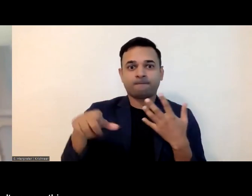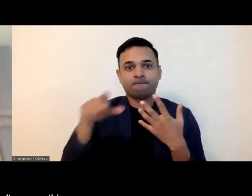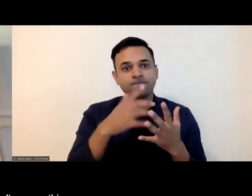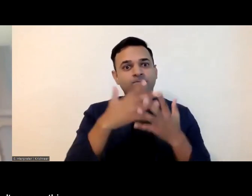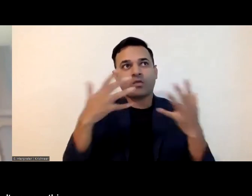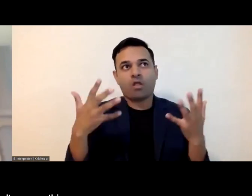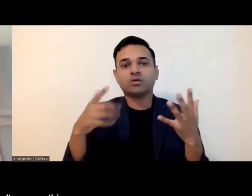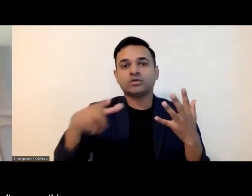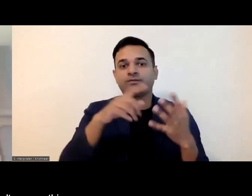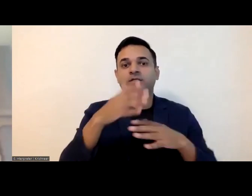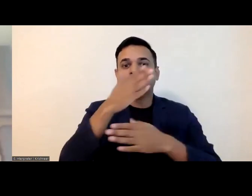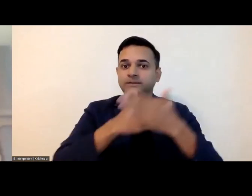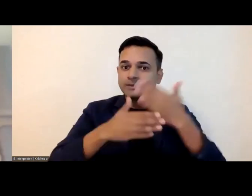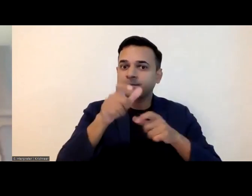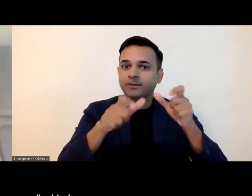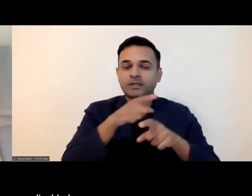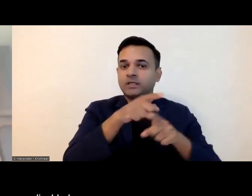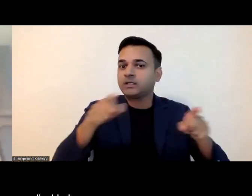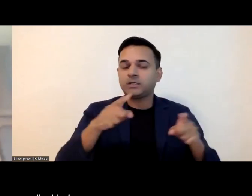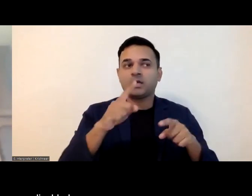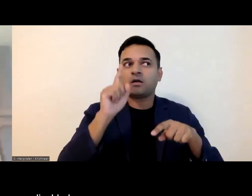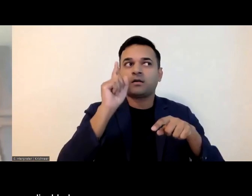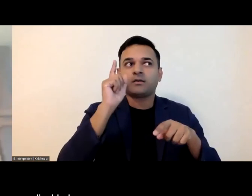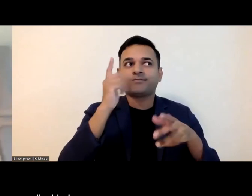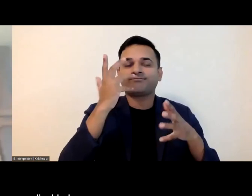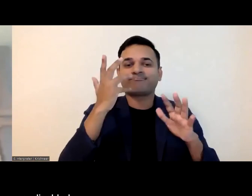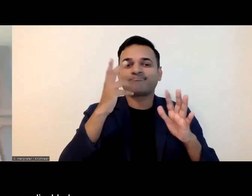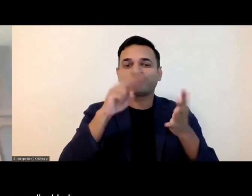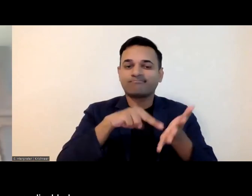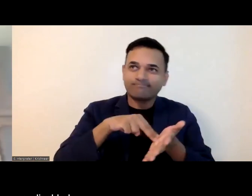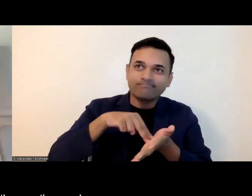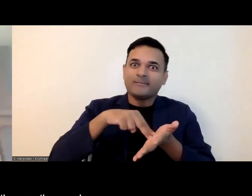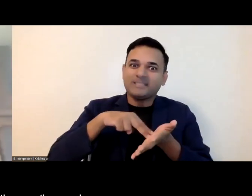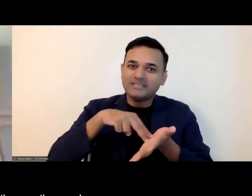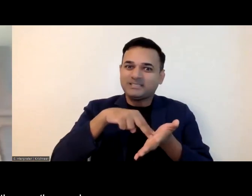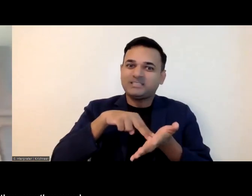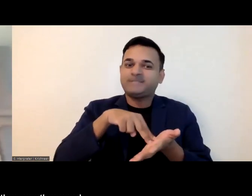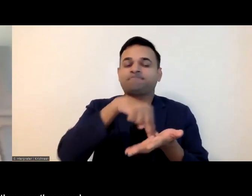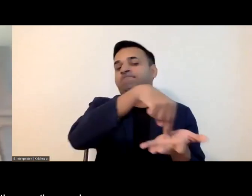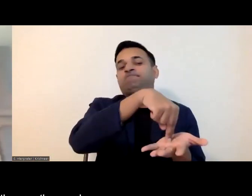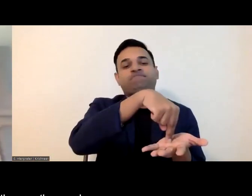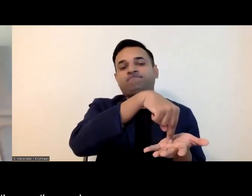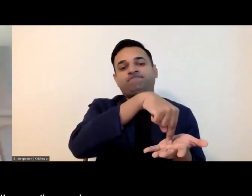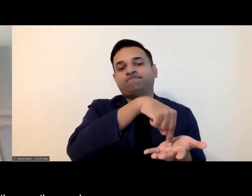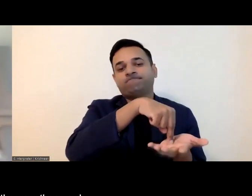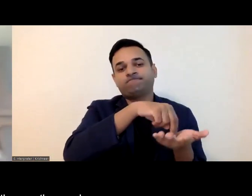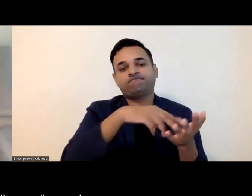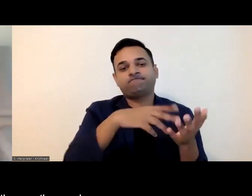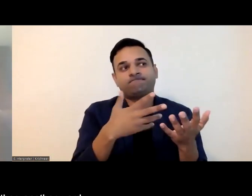No, they can't say anything. They sing. No, disabled person is